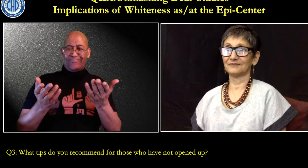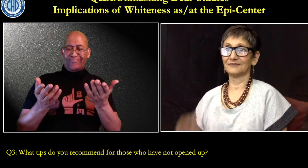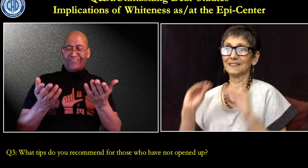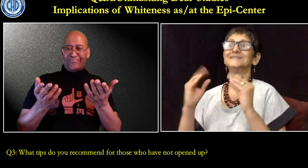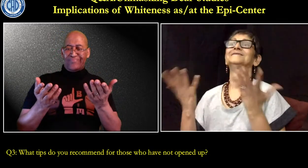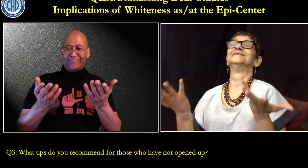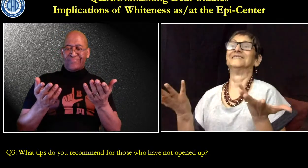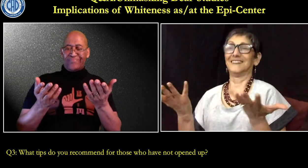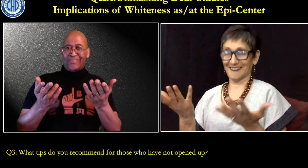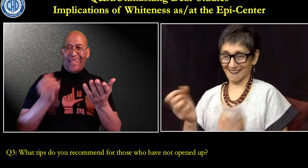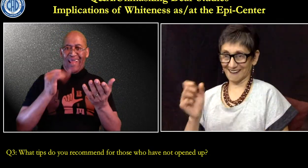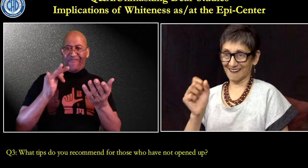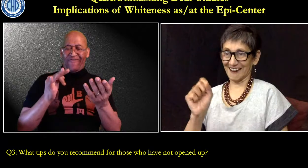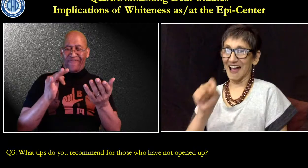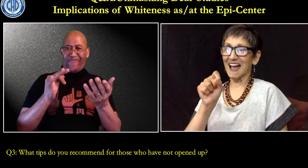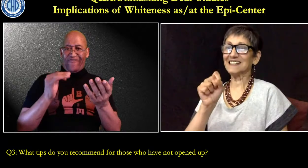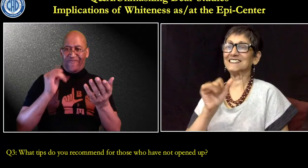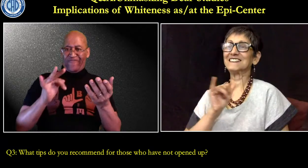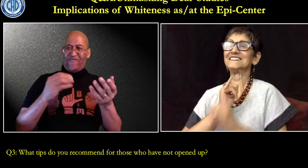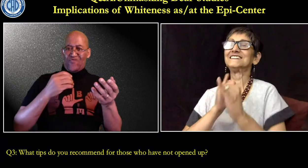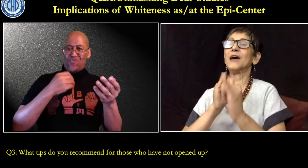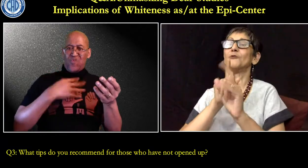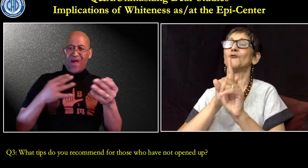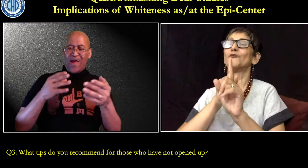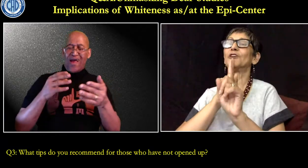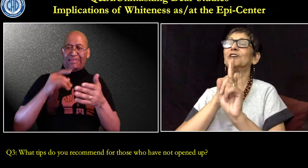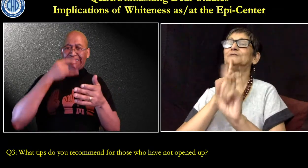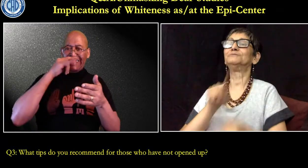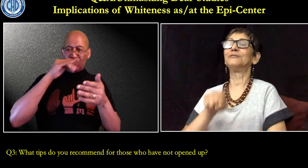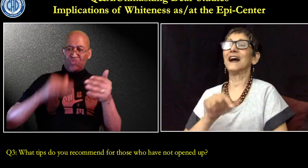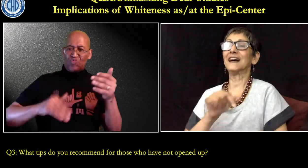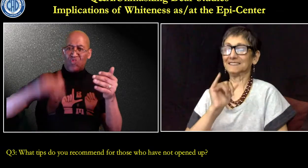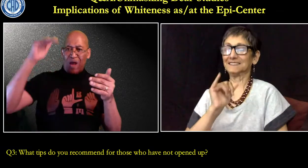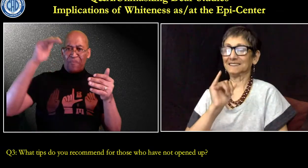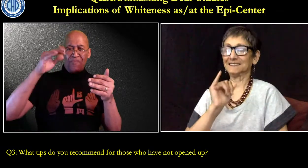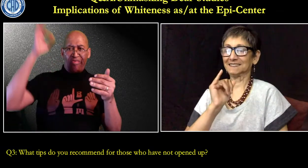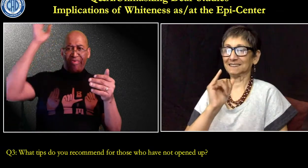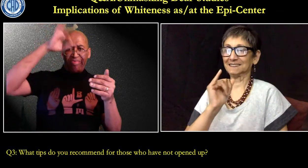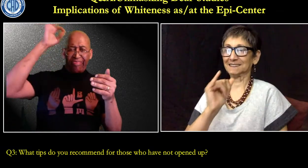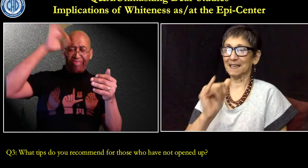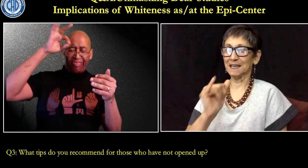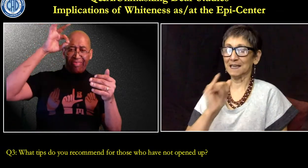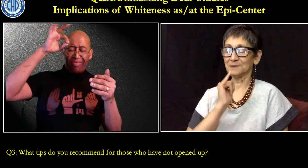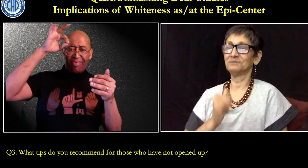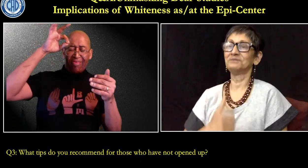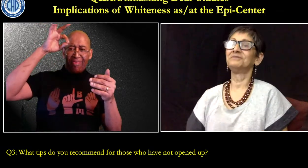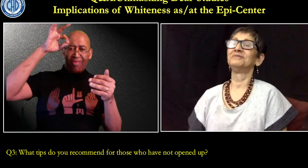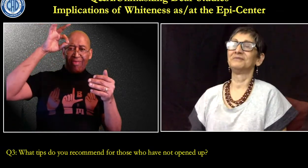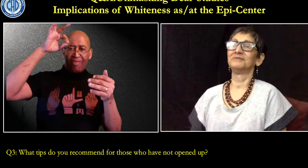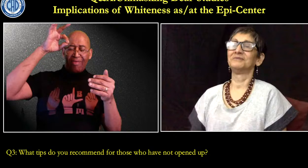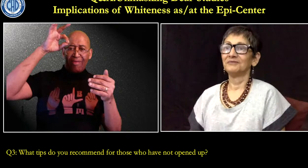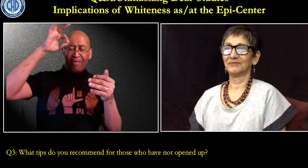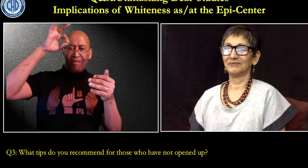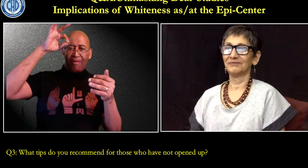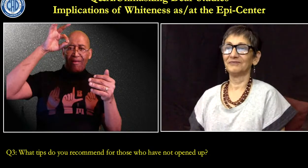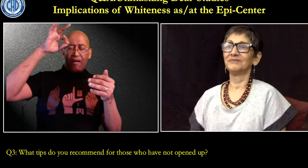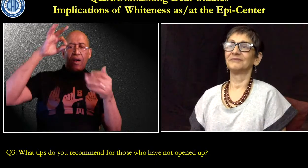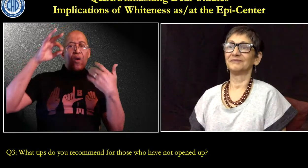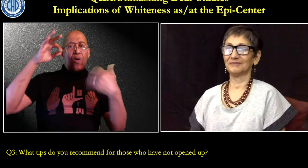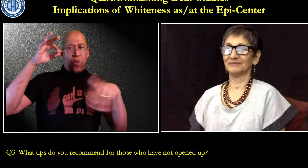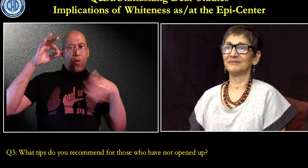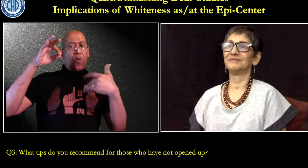I think it was a school, DES school. It was a teacher. Yeah, I had the same